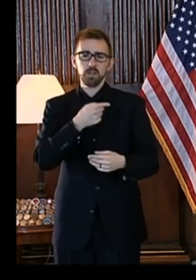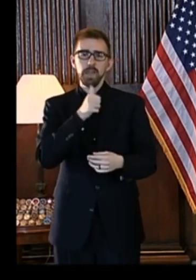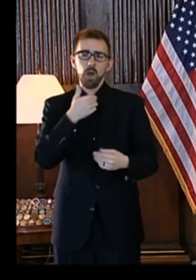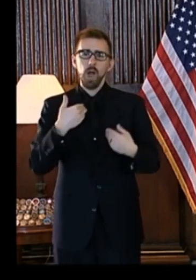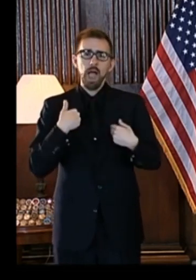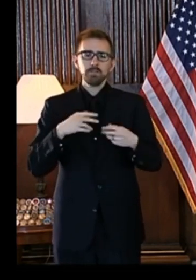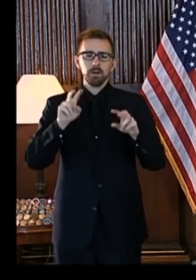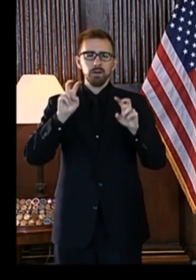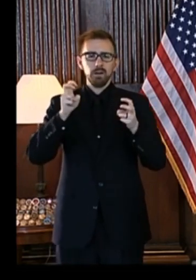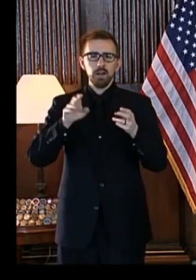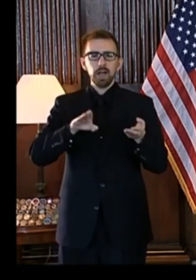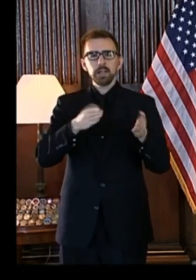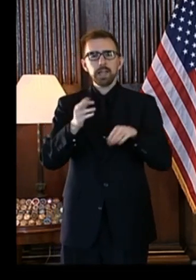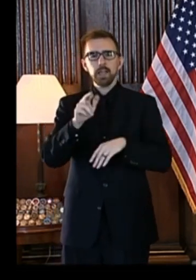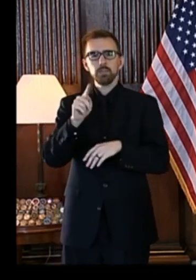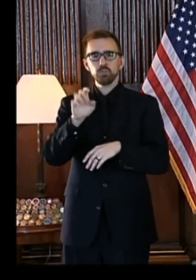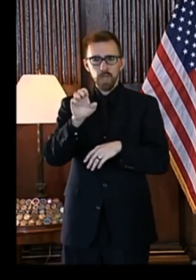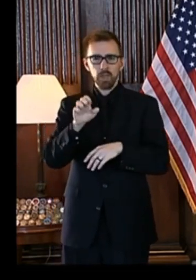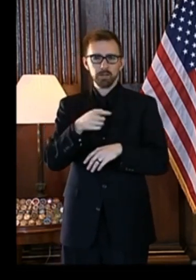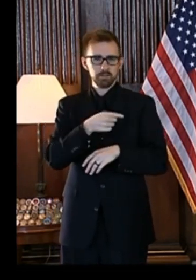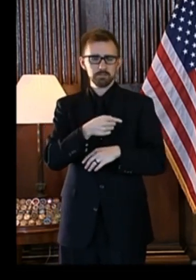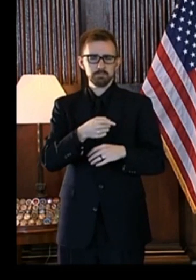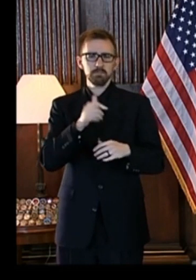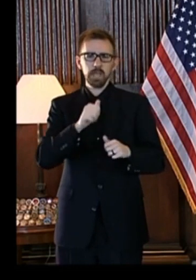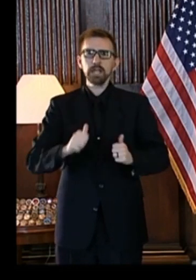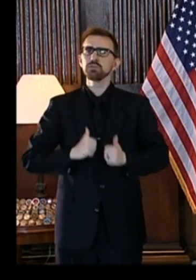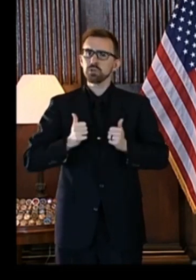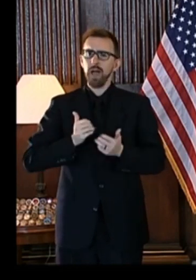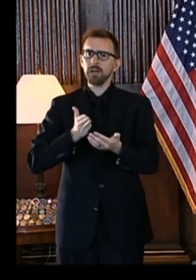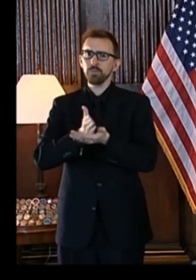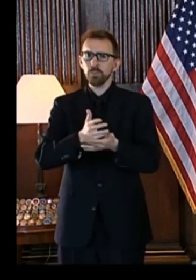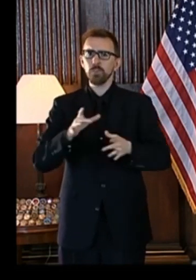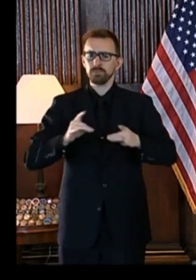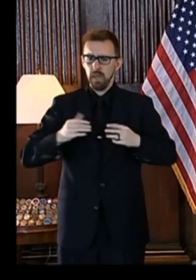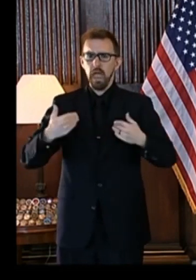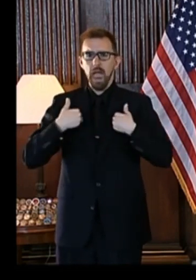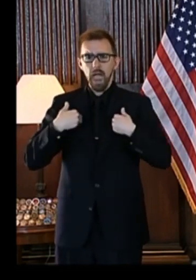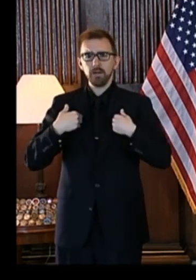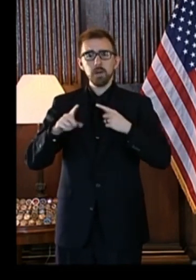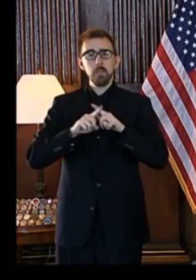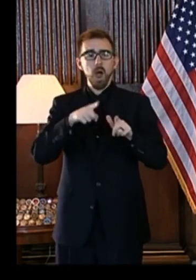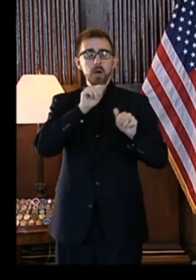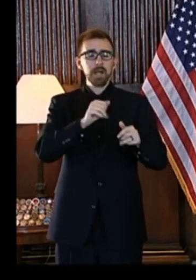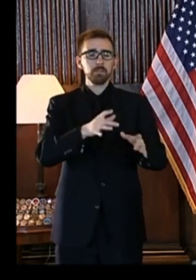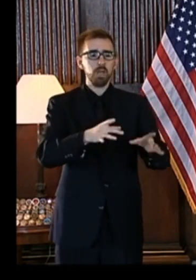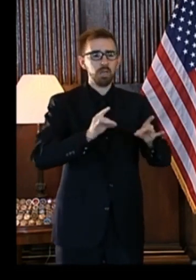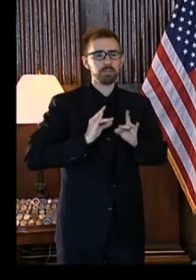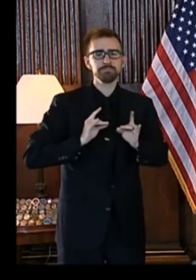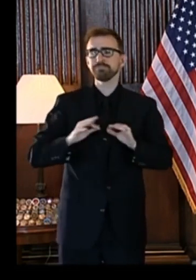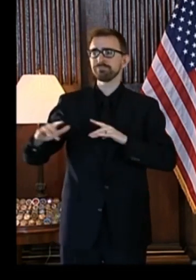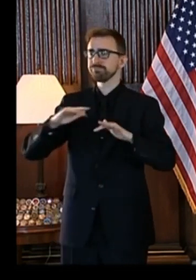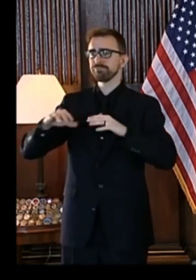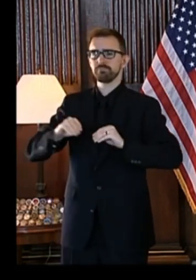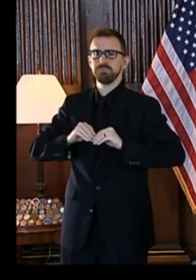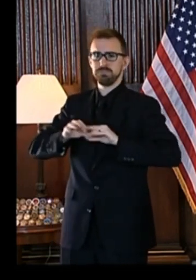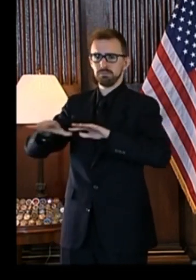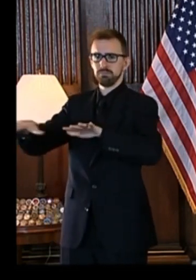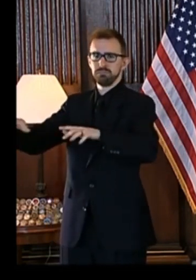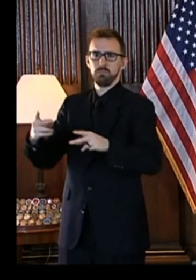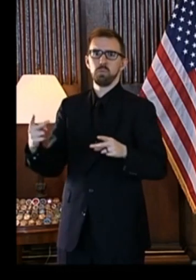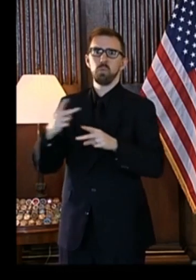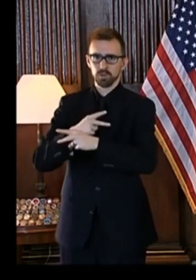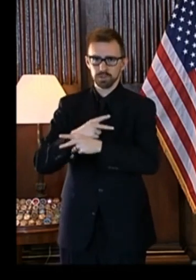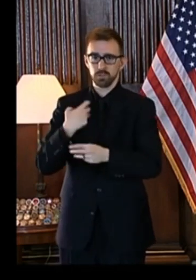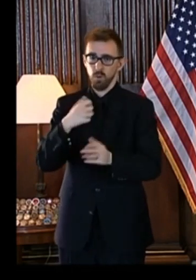morbidity, what we're learning is that they certainly may be propelling the infections. And so we just want to